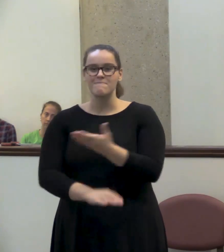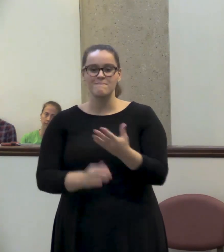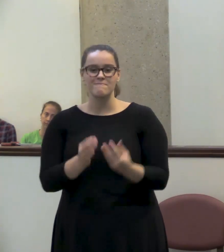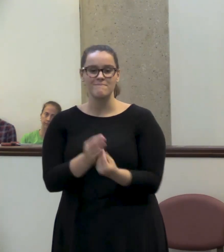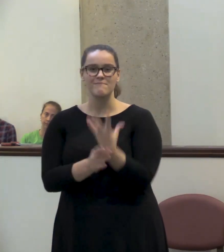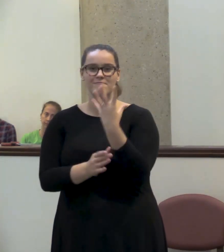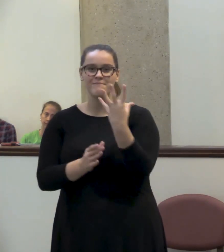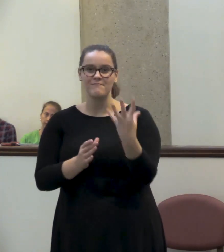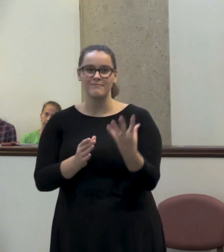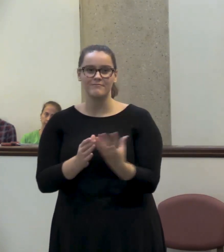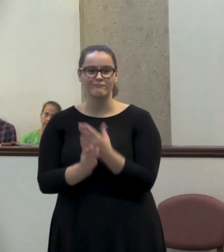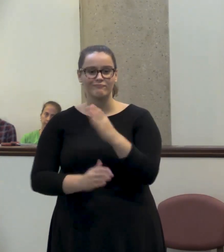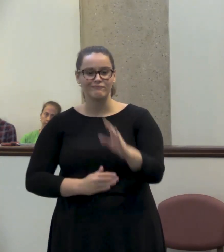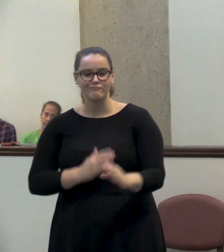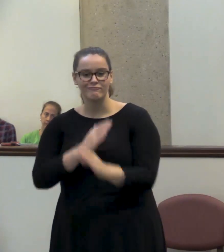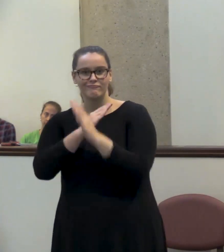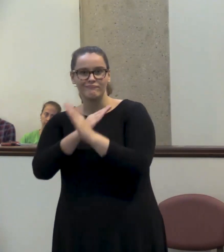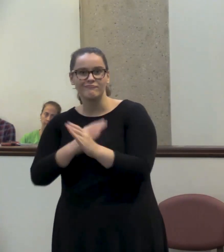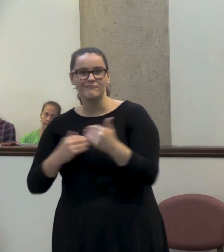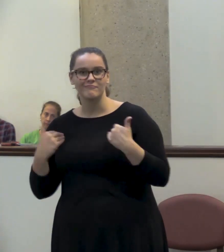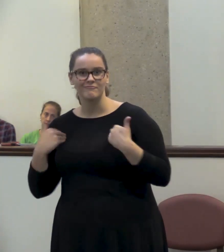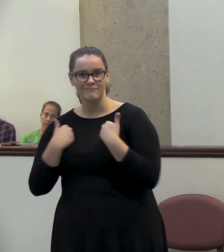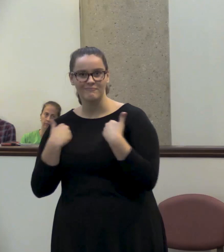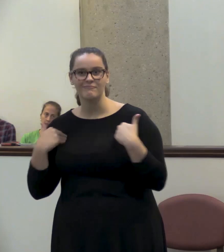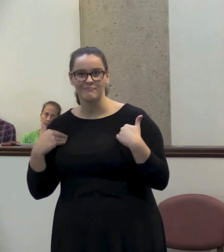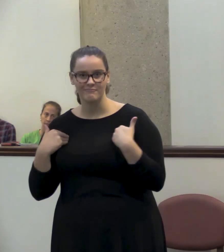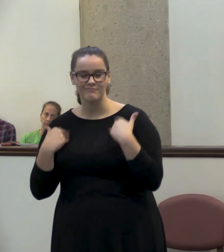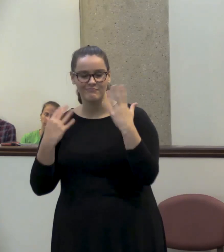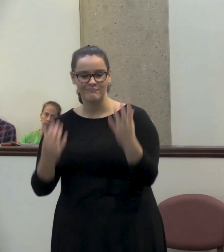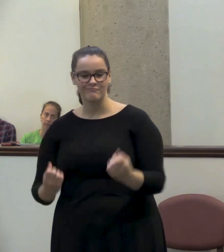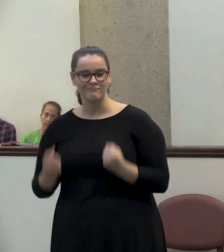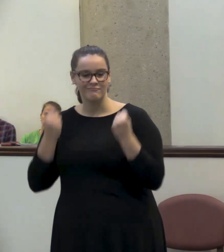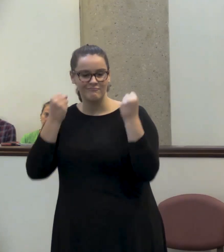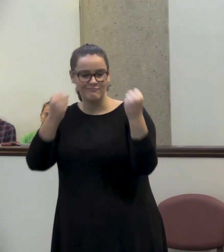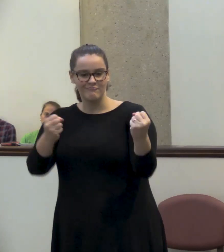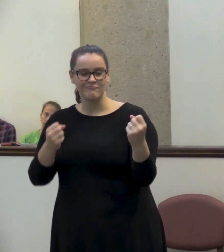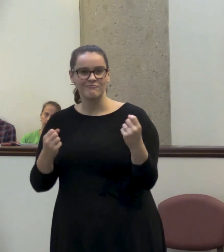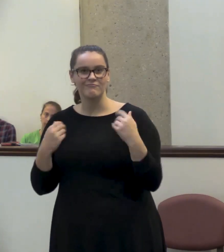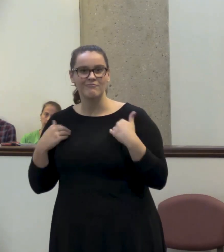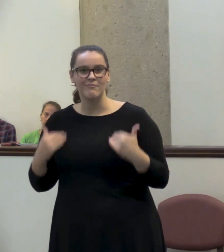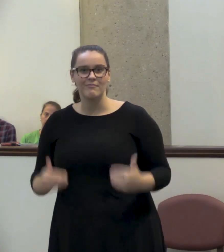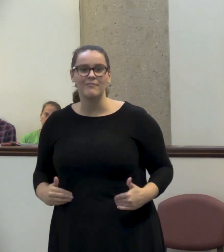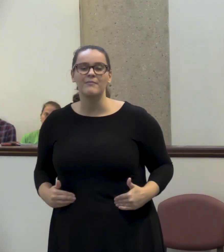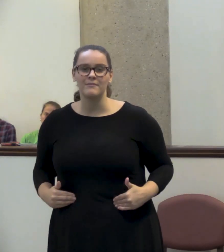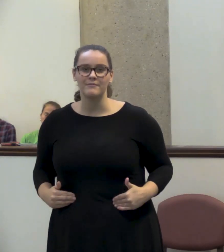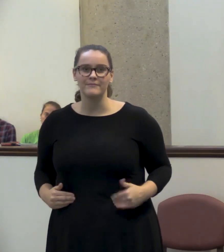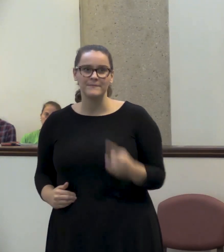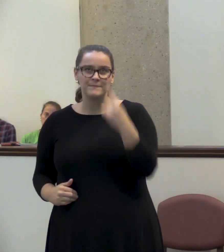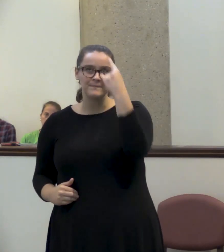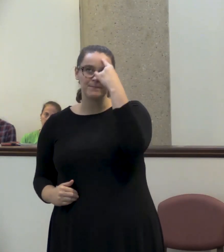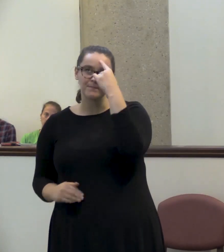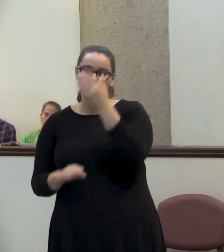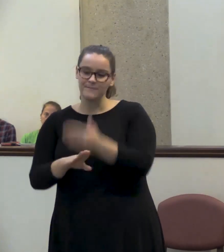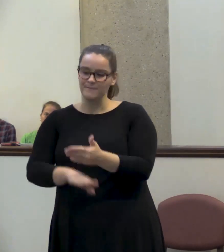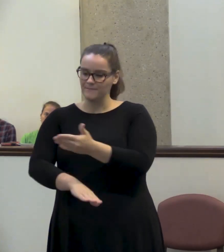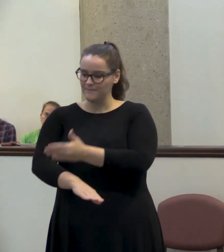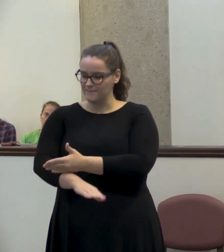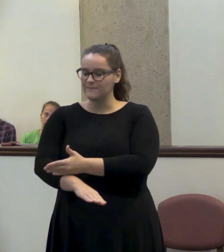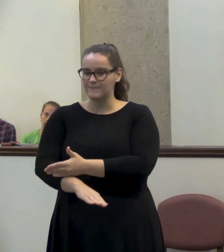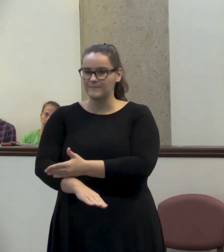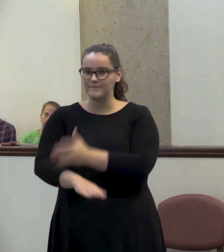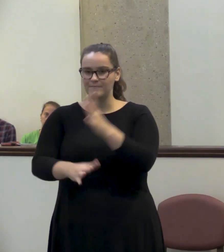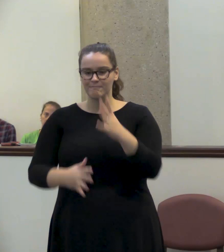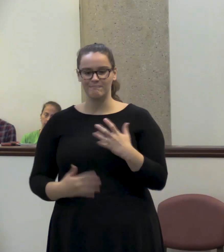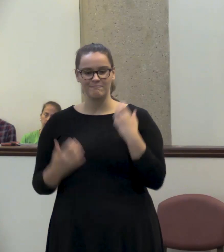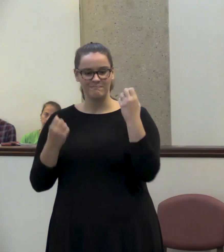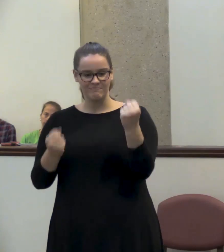plants, to protect the creatures, to strengthen the bodies, to renew our minds, to